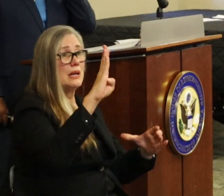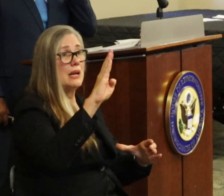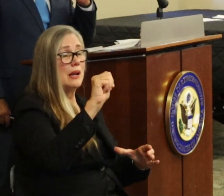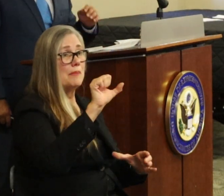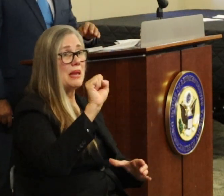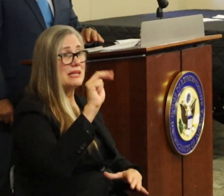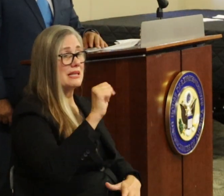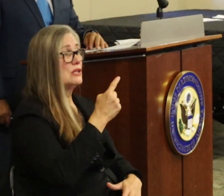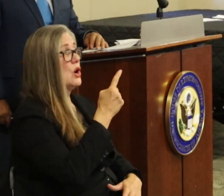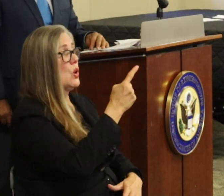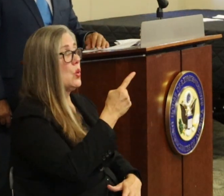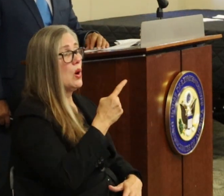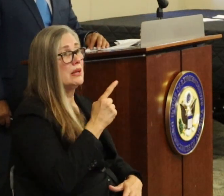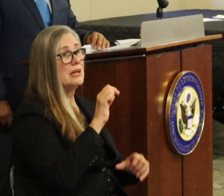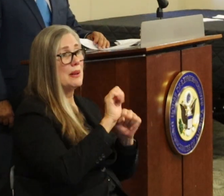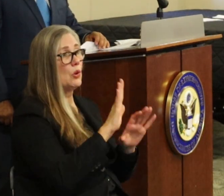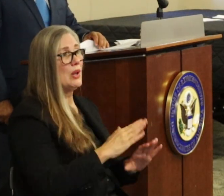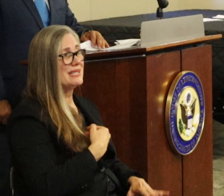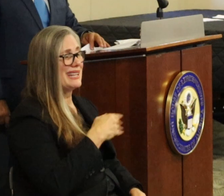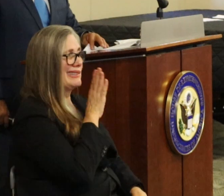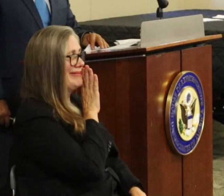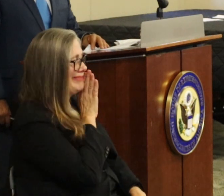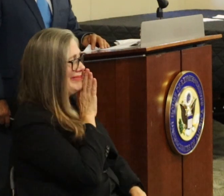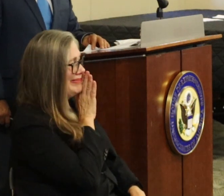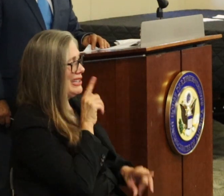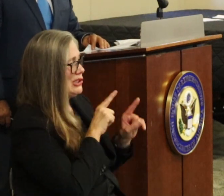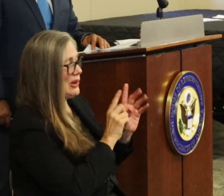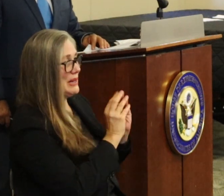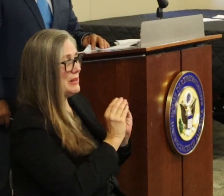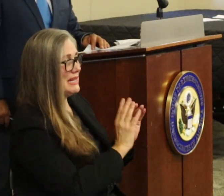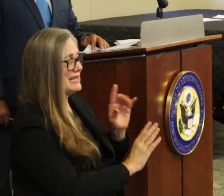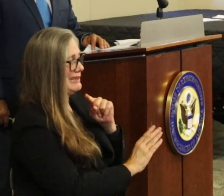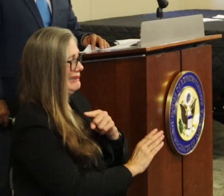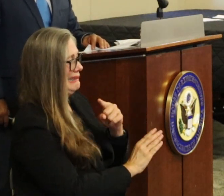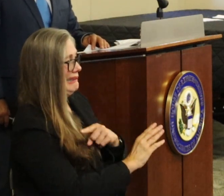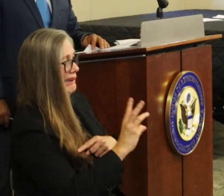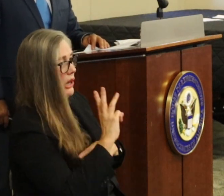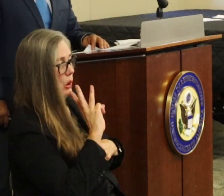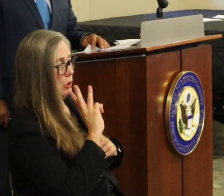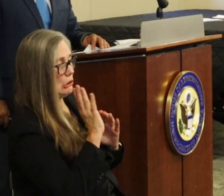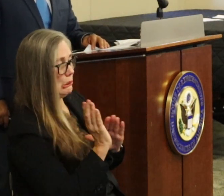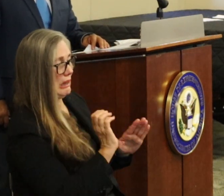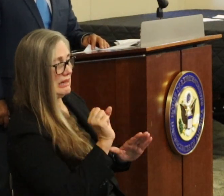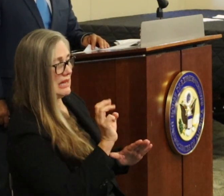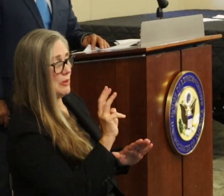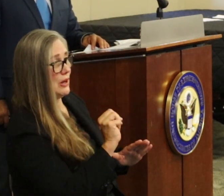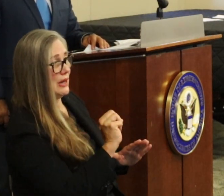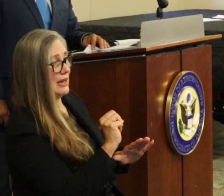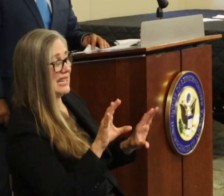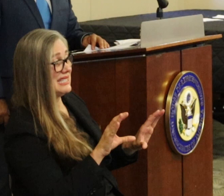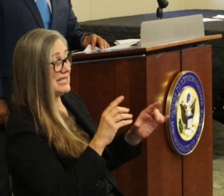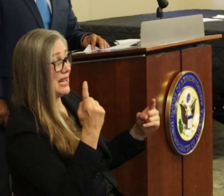employees said, behind their hand the other night at a meeting, water planning in Santa Maria is done in the